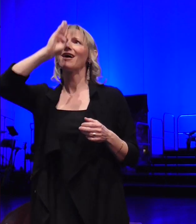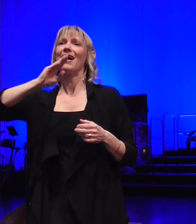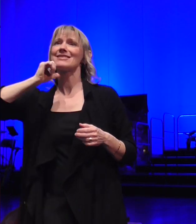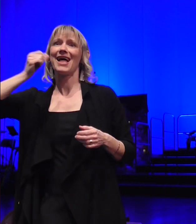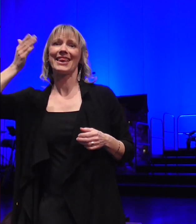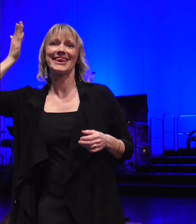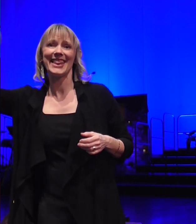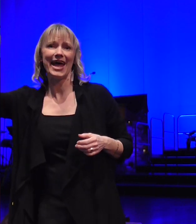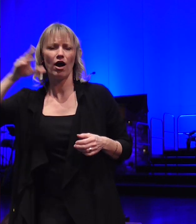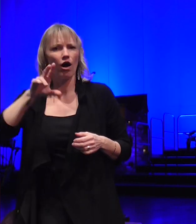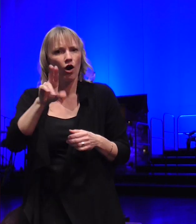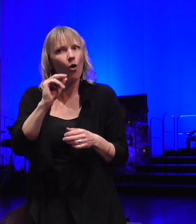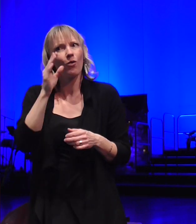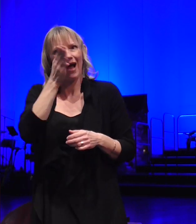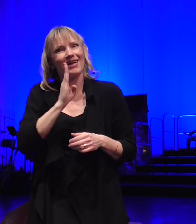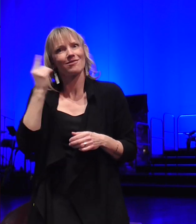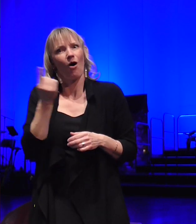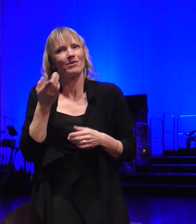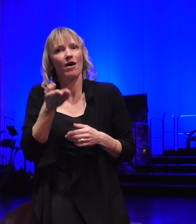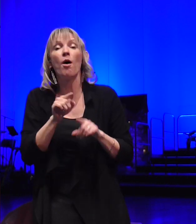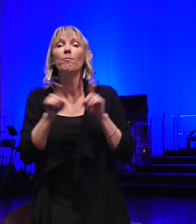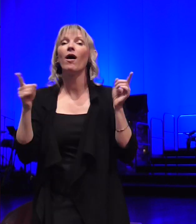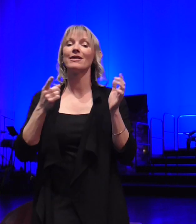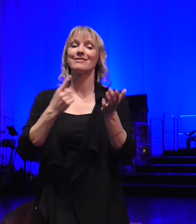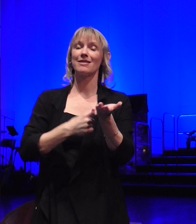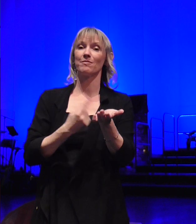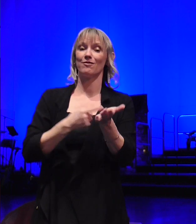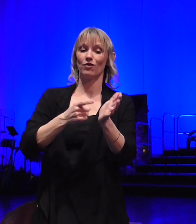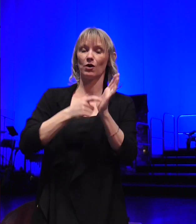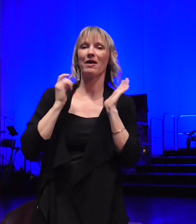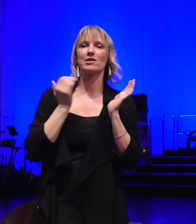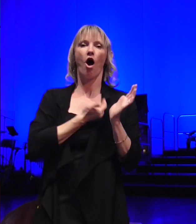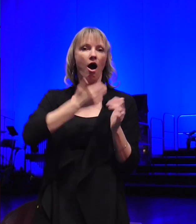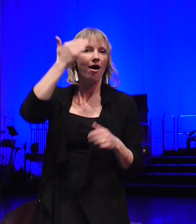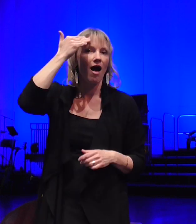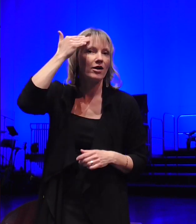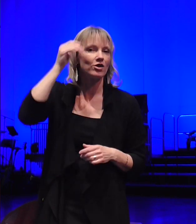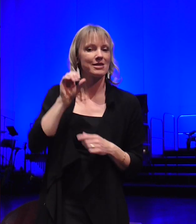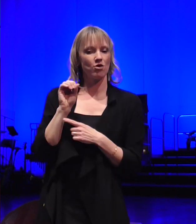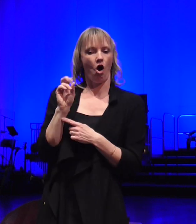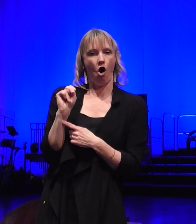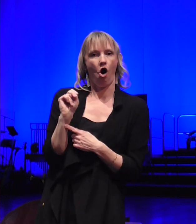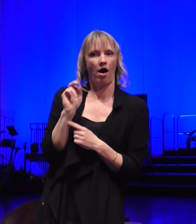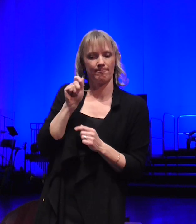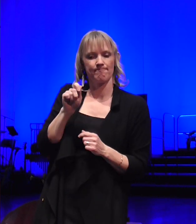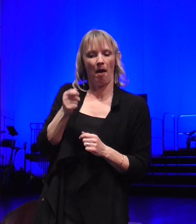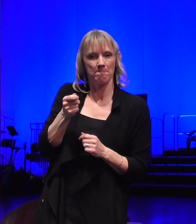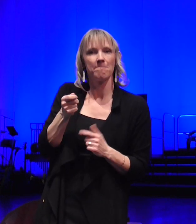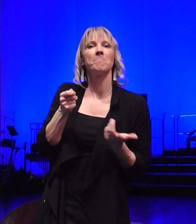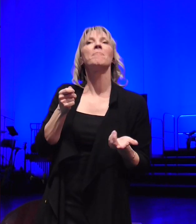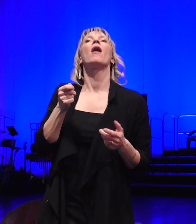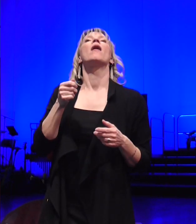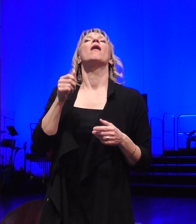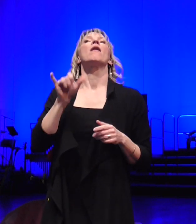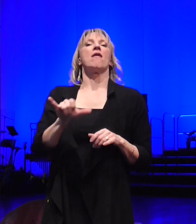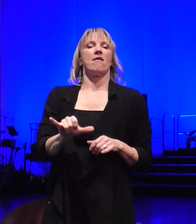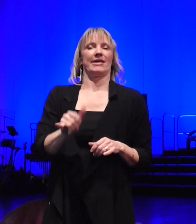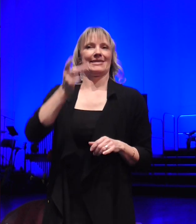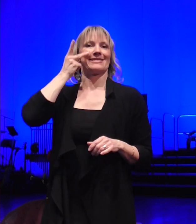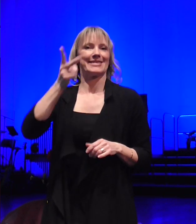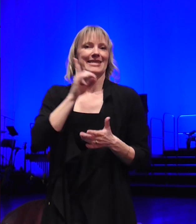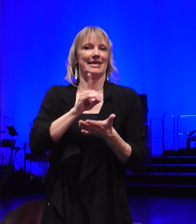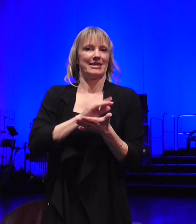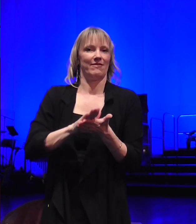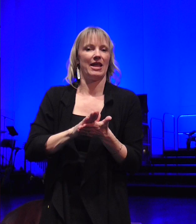but it sometimes requires turning on our consciousness and our awareness to see that divinity. It is then that we